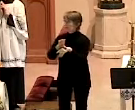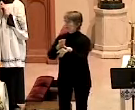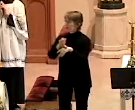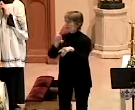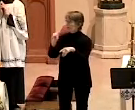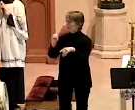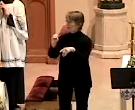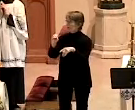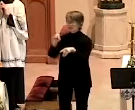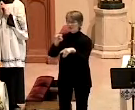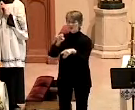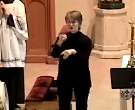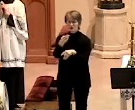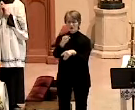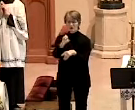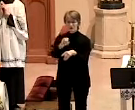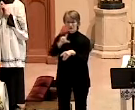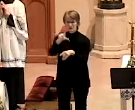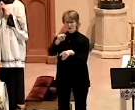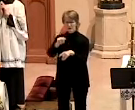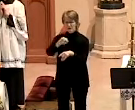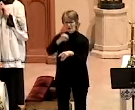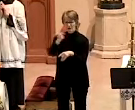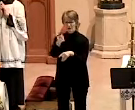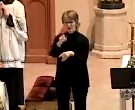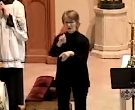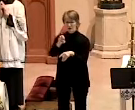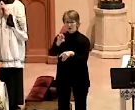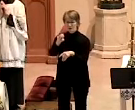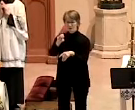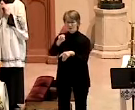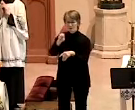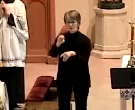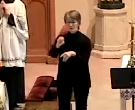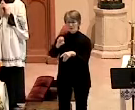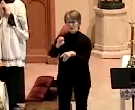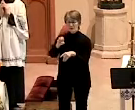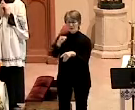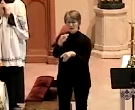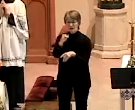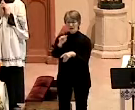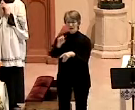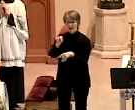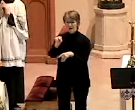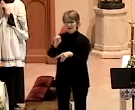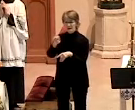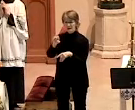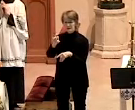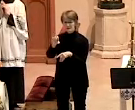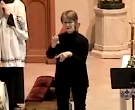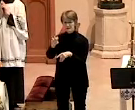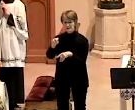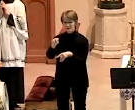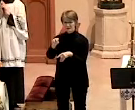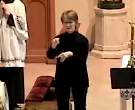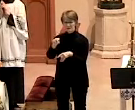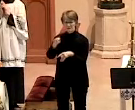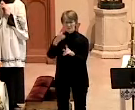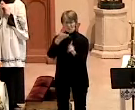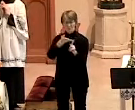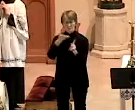and for Sheila Jerome Hennison, whom this holy Mass is being offered, let us pray to the